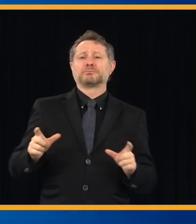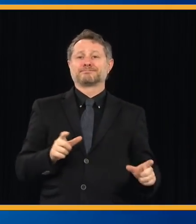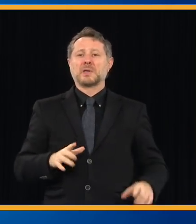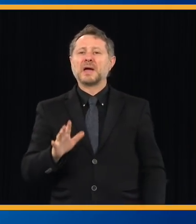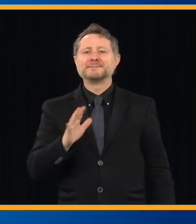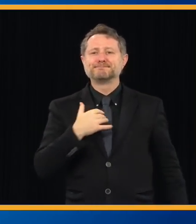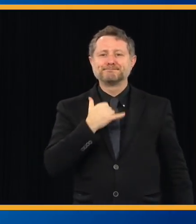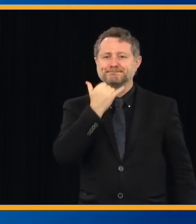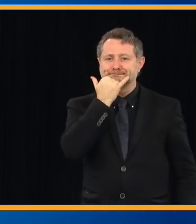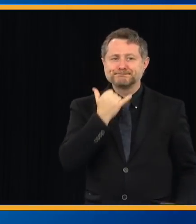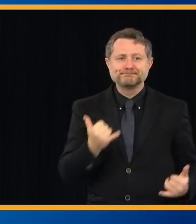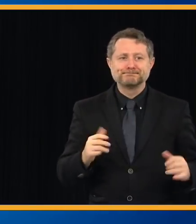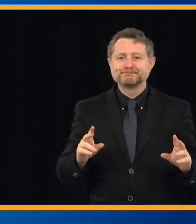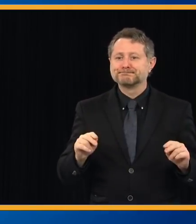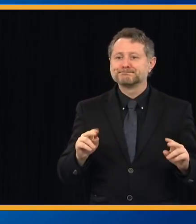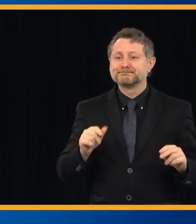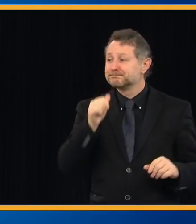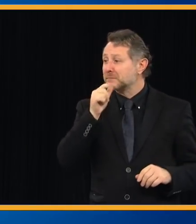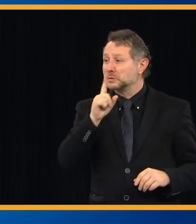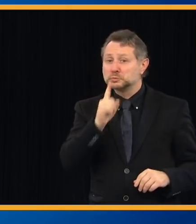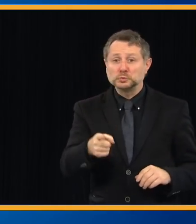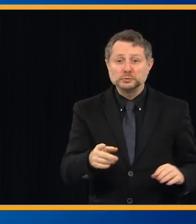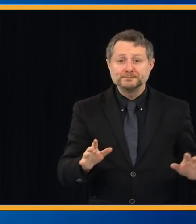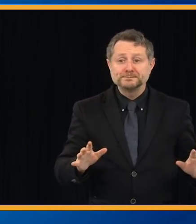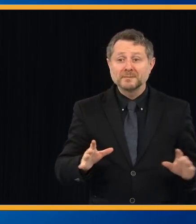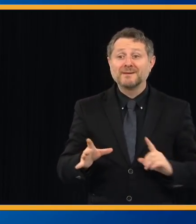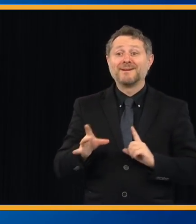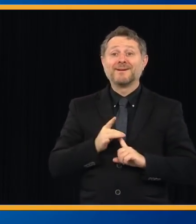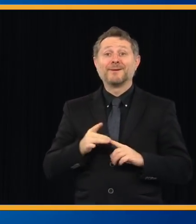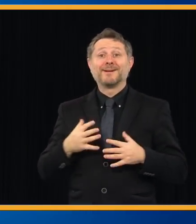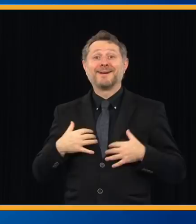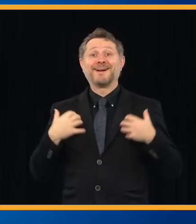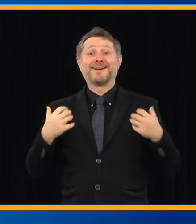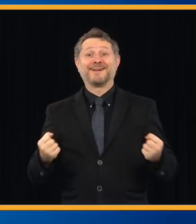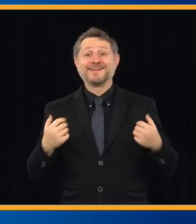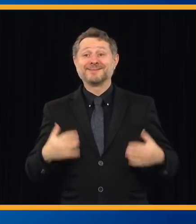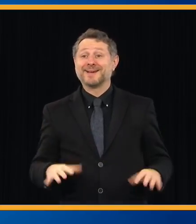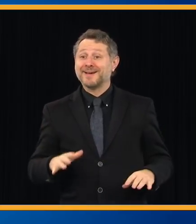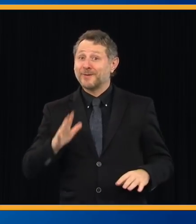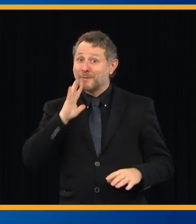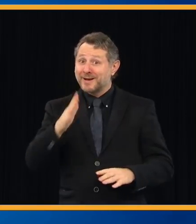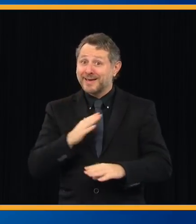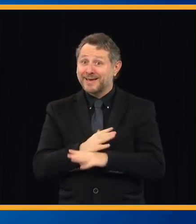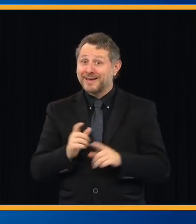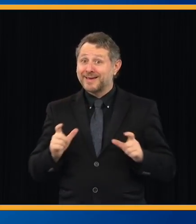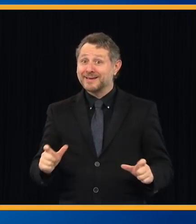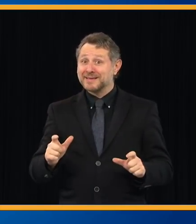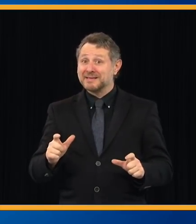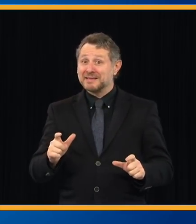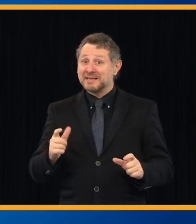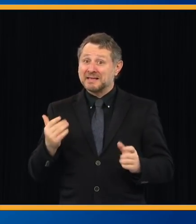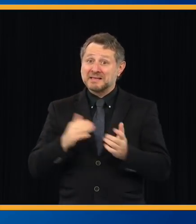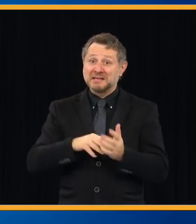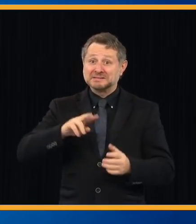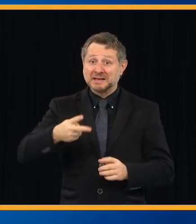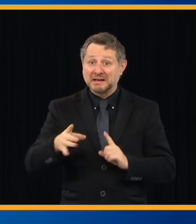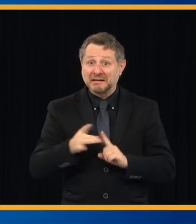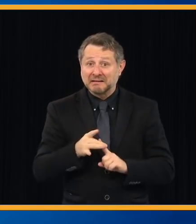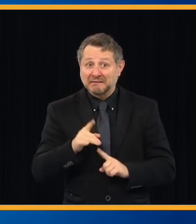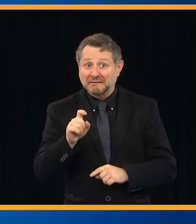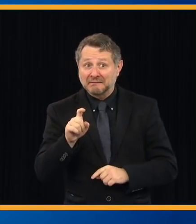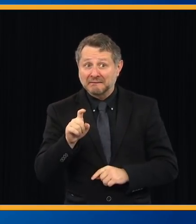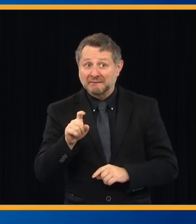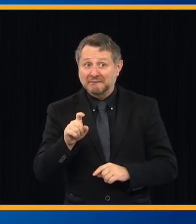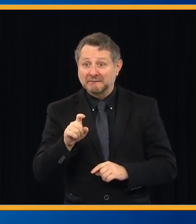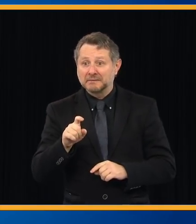some questions about whether or not you're immune, how immune you would be even if you have the antibodies. We were led to